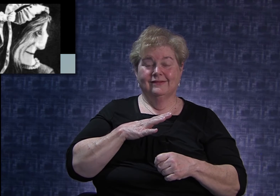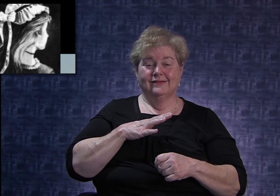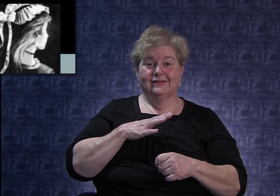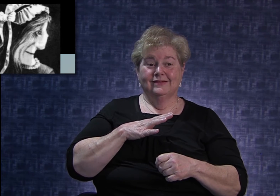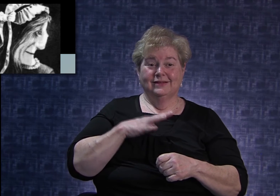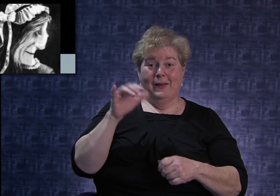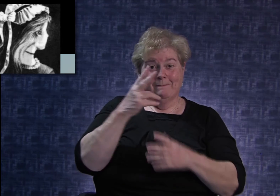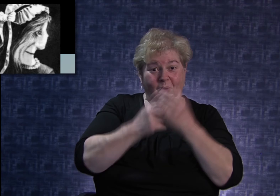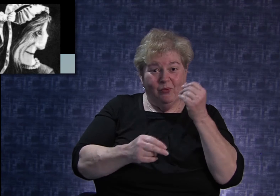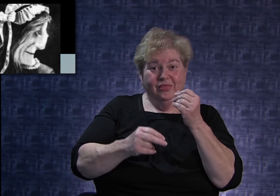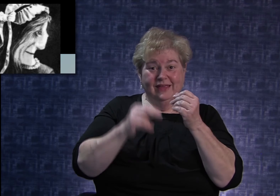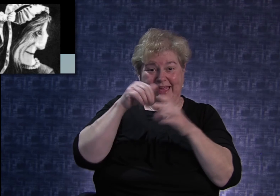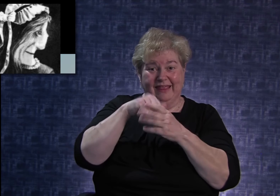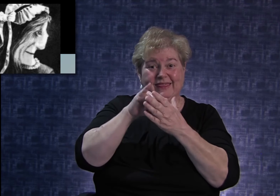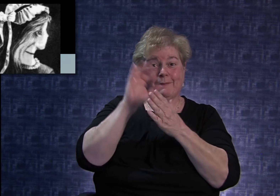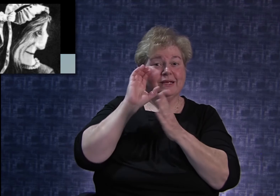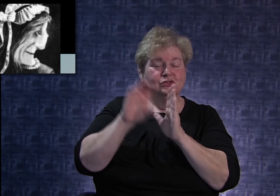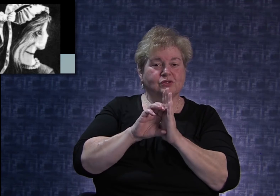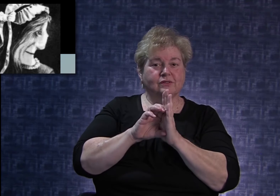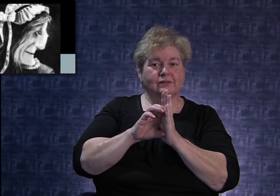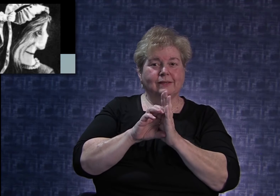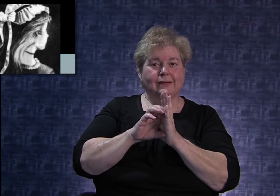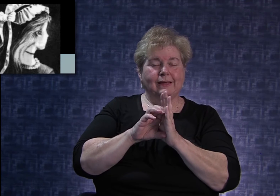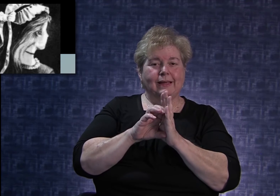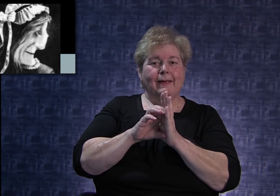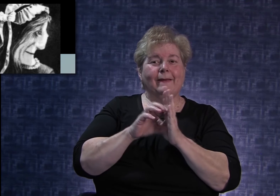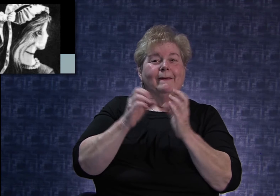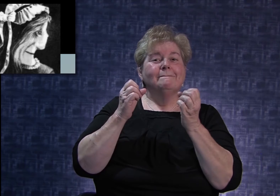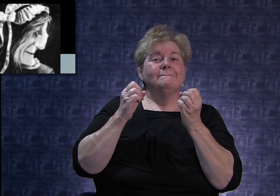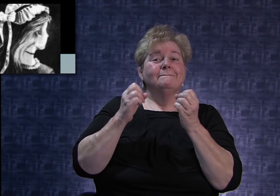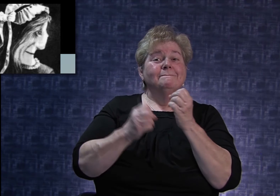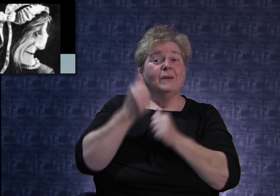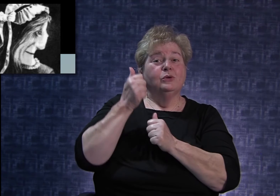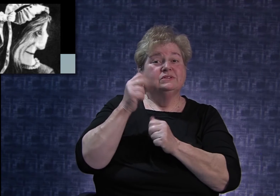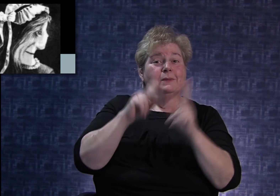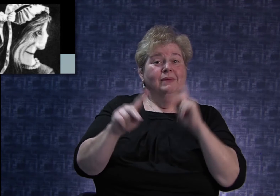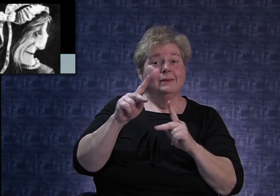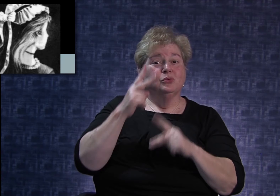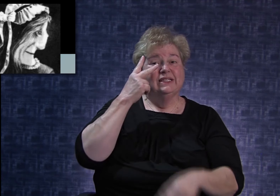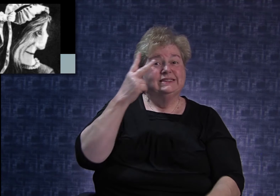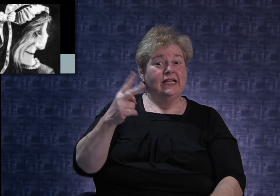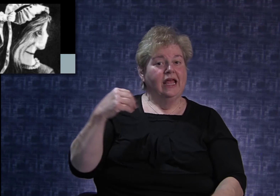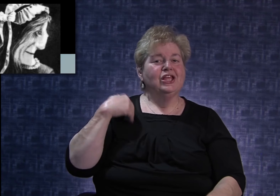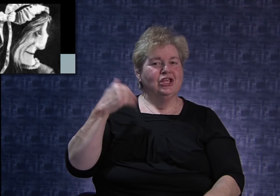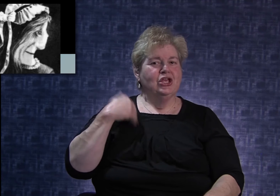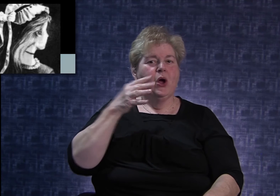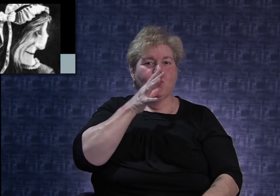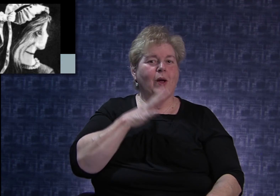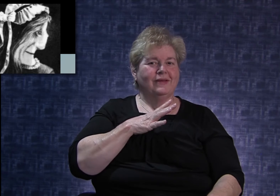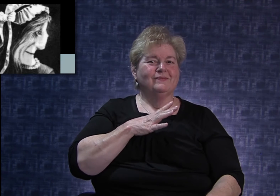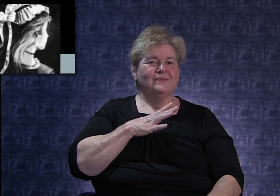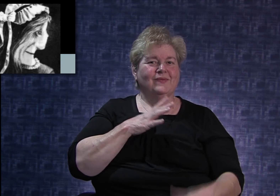there is also a younger lady. And statistics say, if I'm not mistaken, that more people see actually the older lady, if I'm not